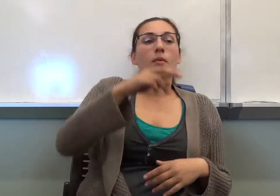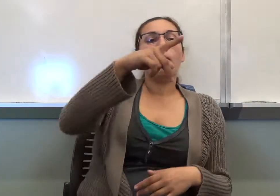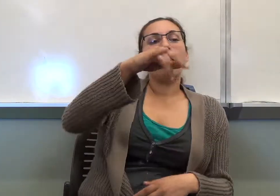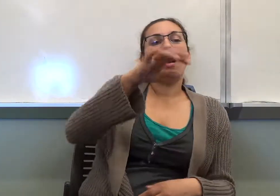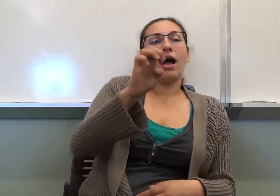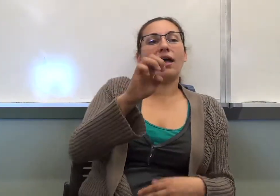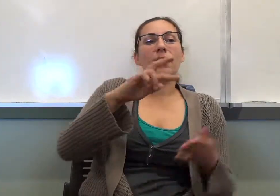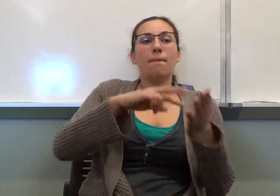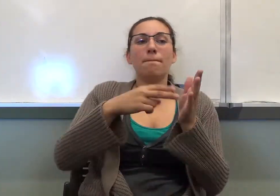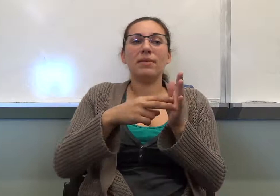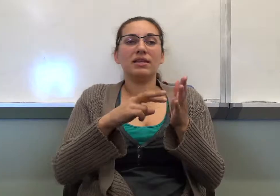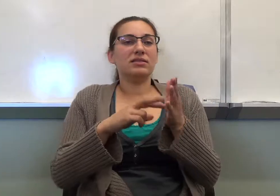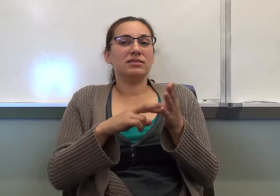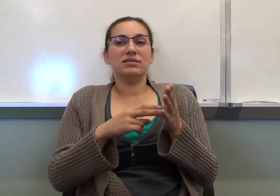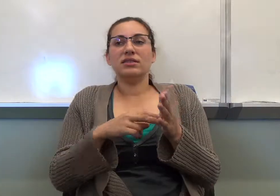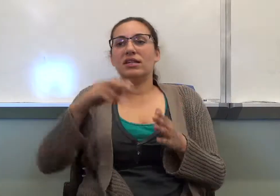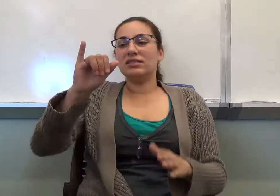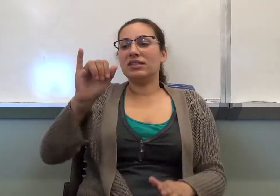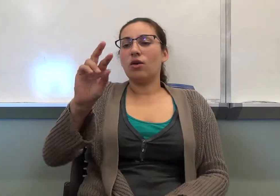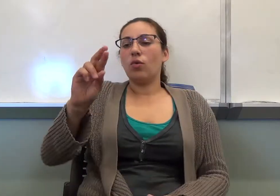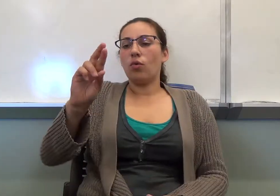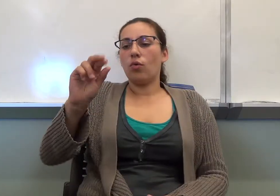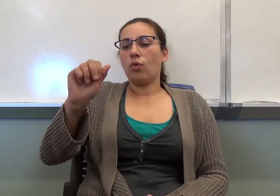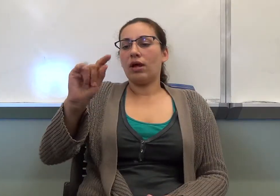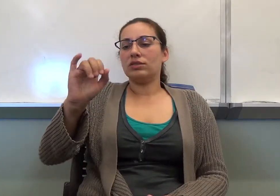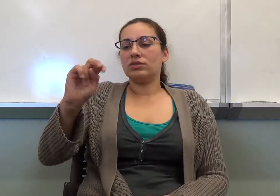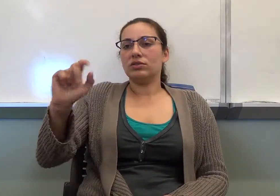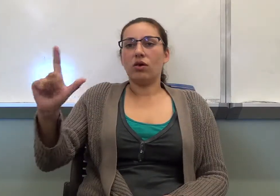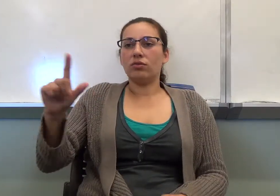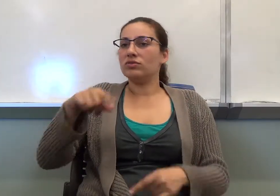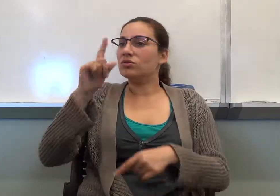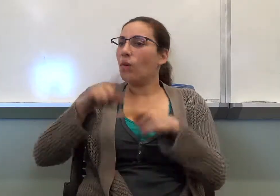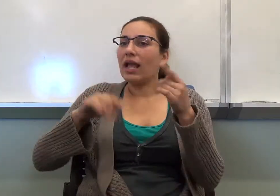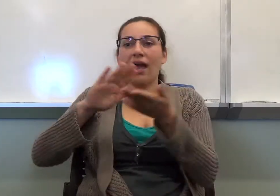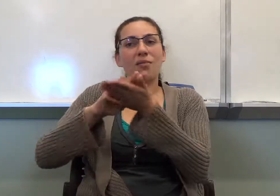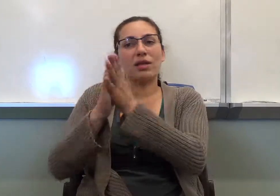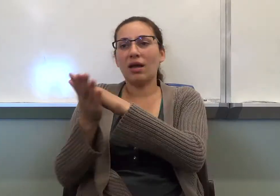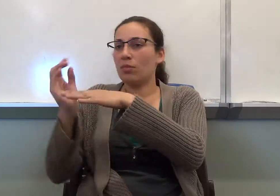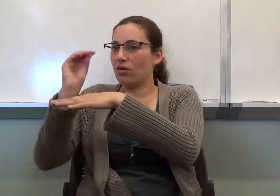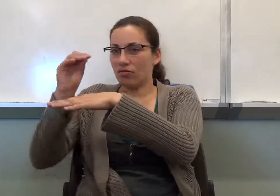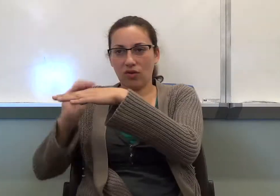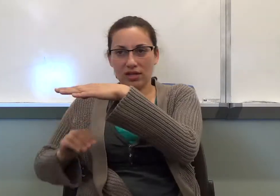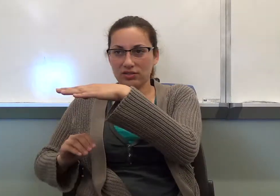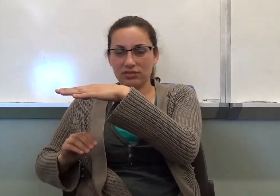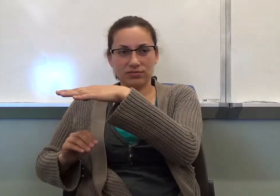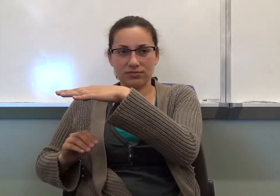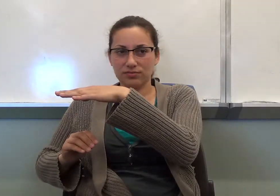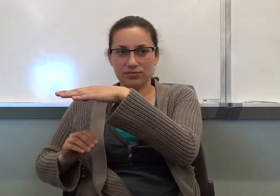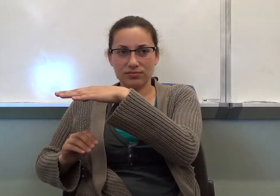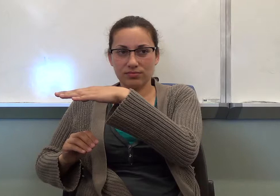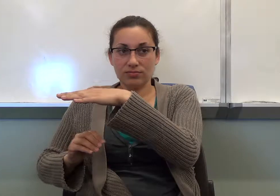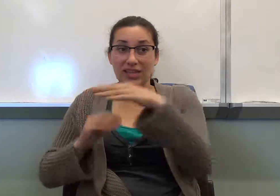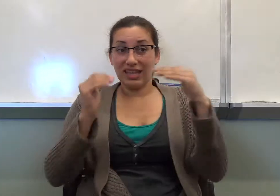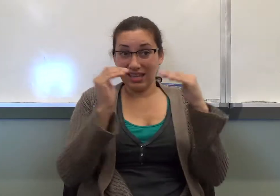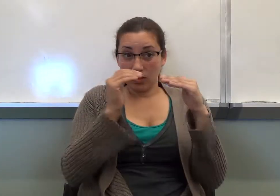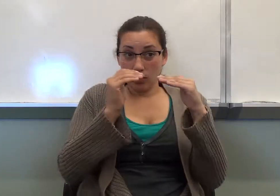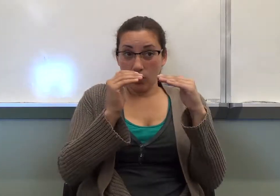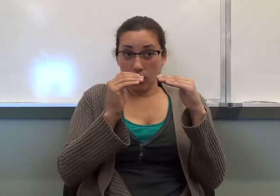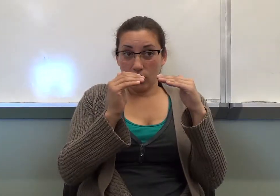written as a ratio, so it can't be written in a fraction. That can't be done, in other words, that's wrong. Equal sign would be wrong, but it's approximate.